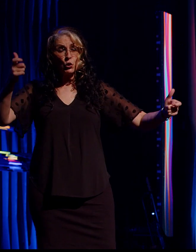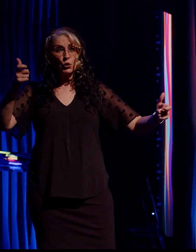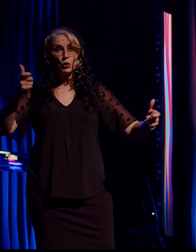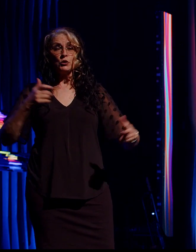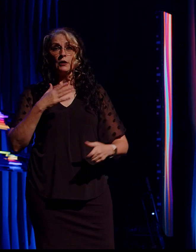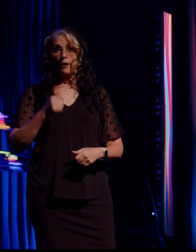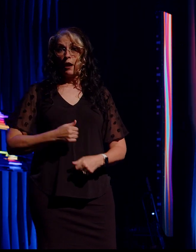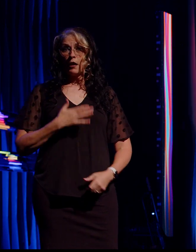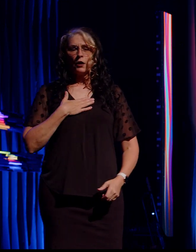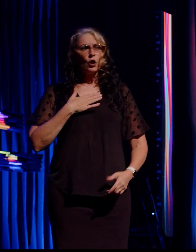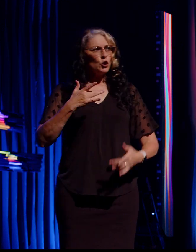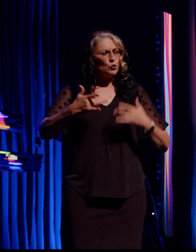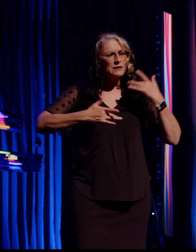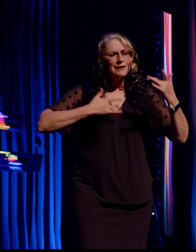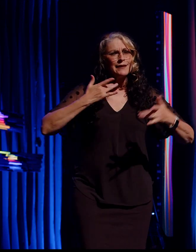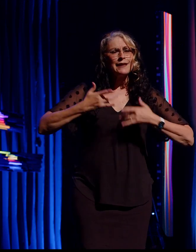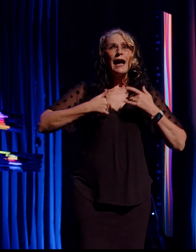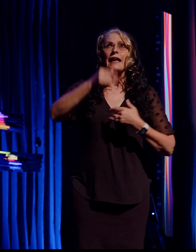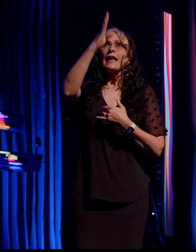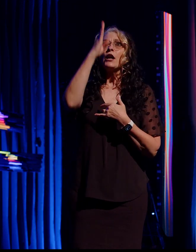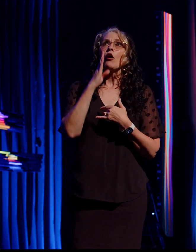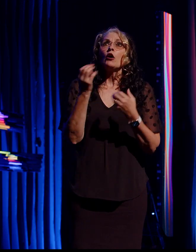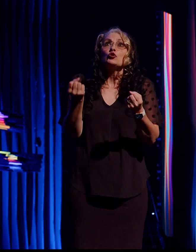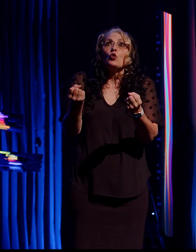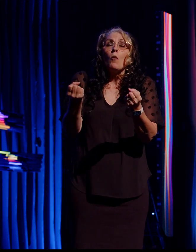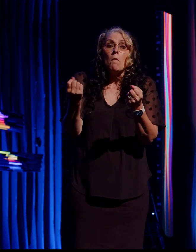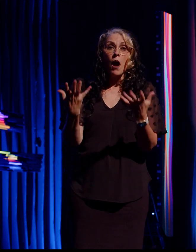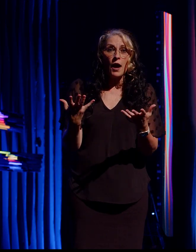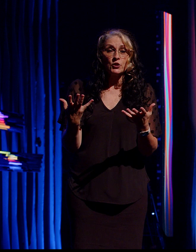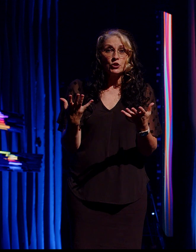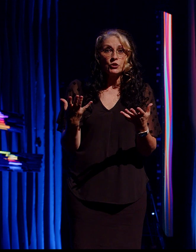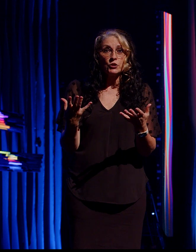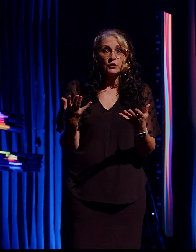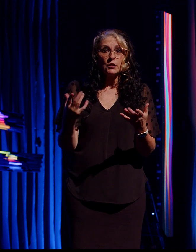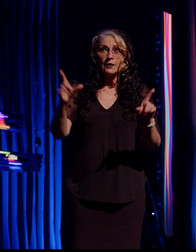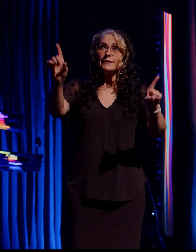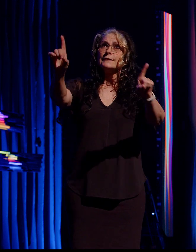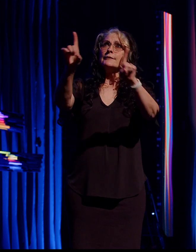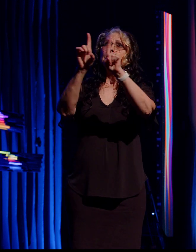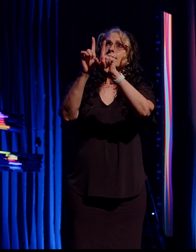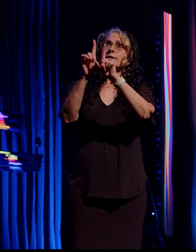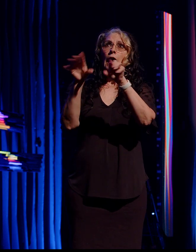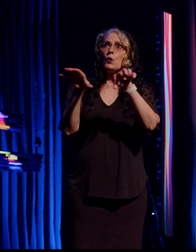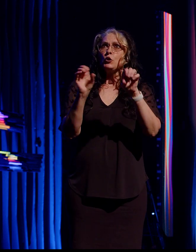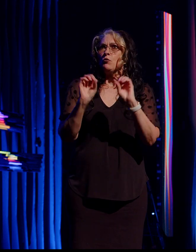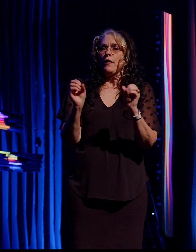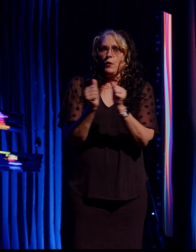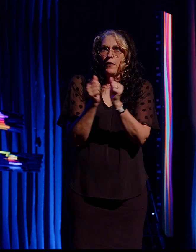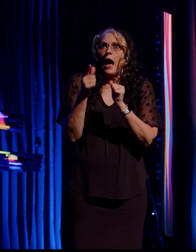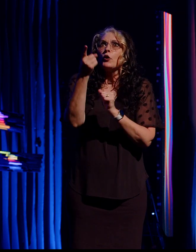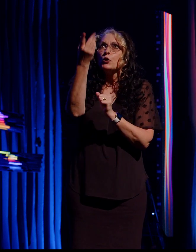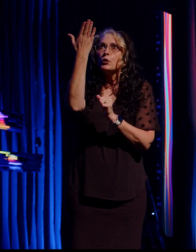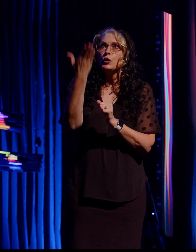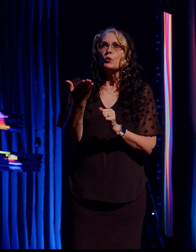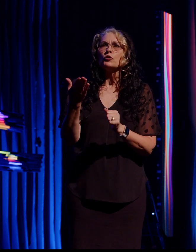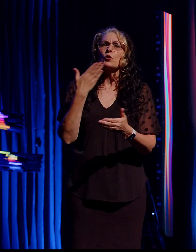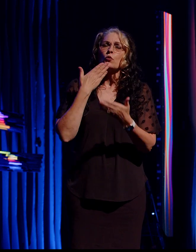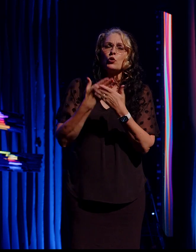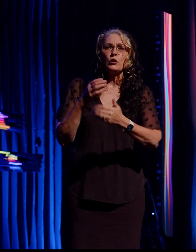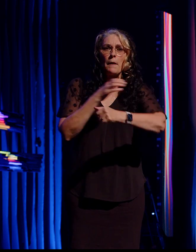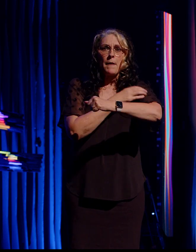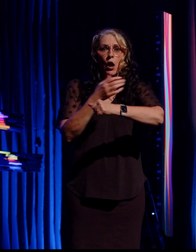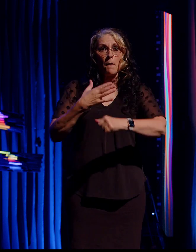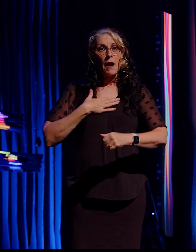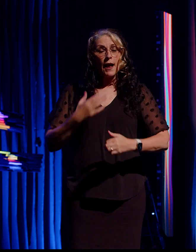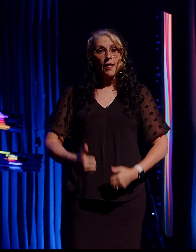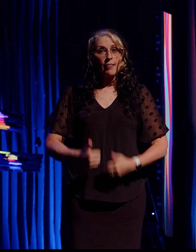fear of the Lord, where you delight in God so much, you think, God, I don't want to do anything without you because you're so good, you're so powerful. My life